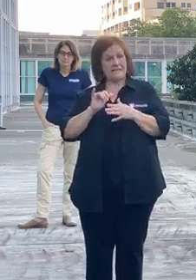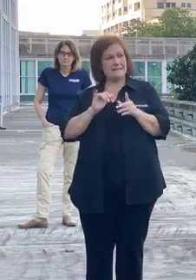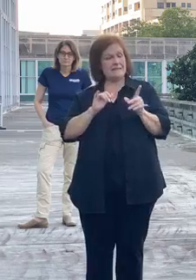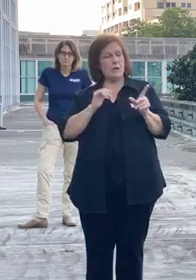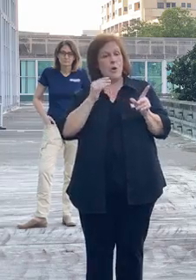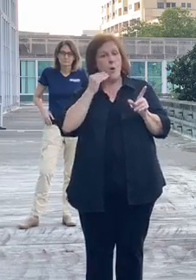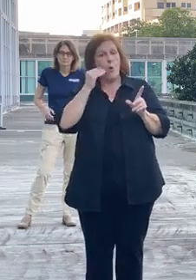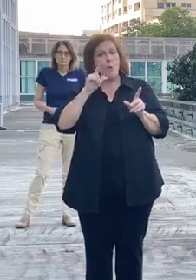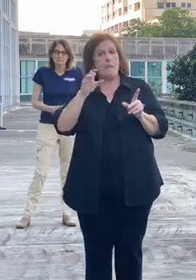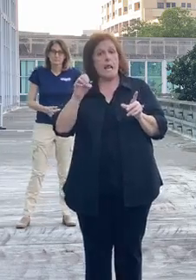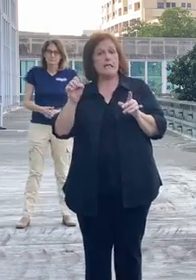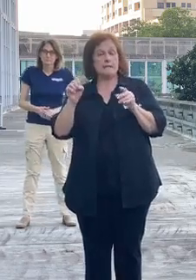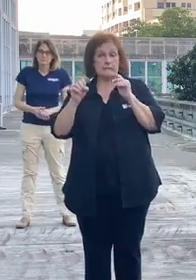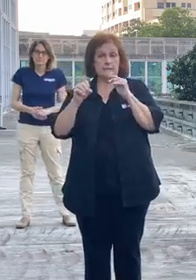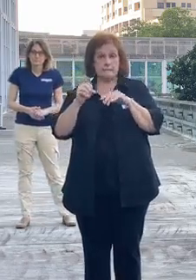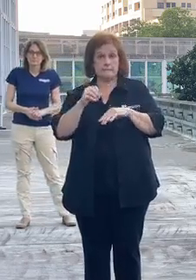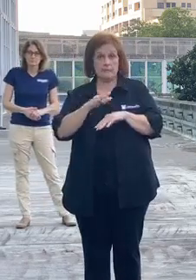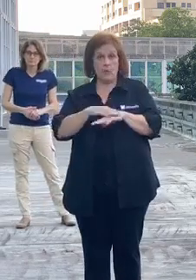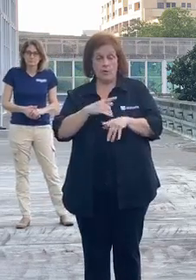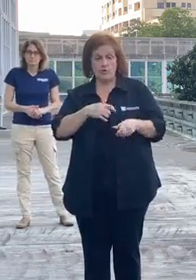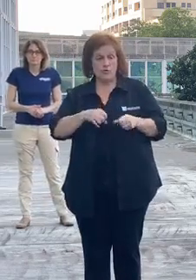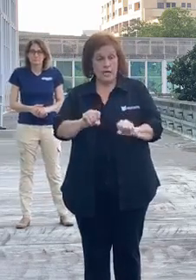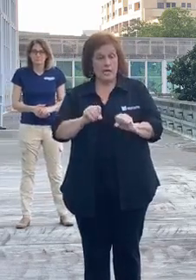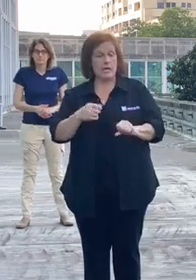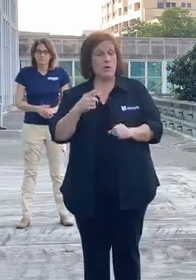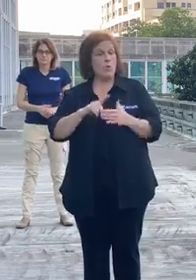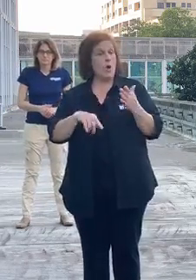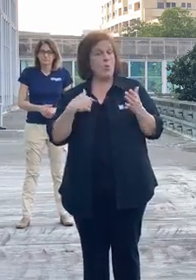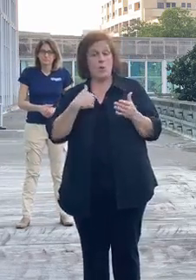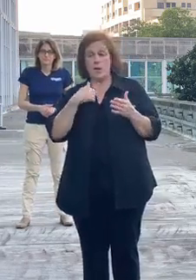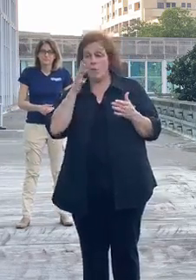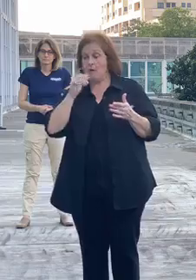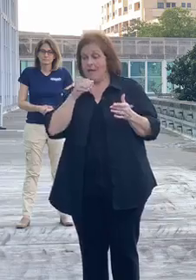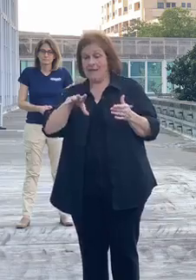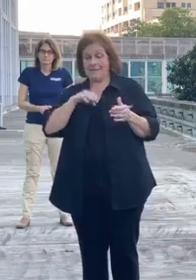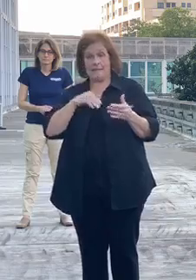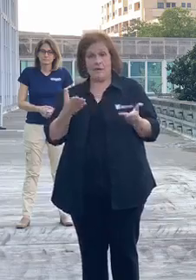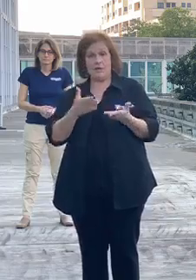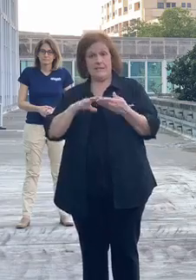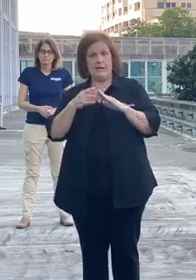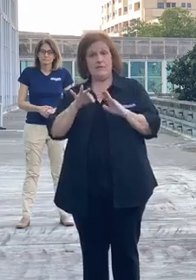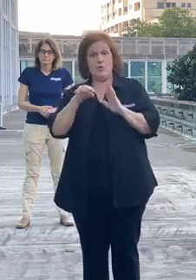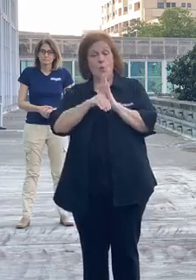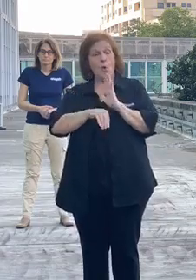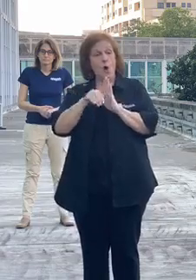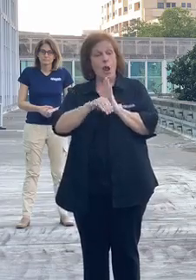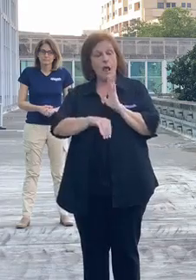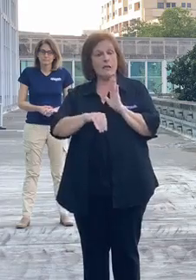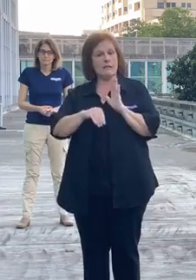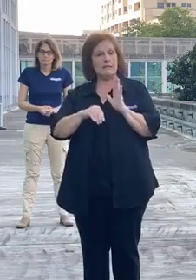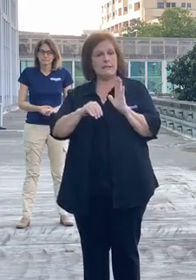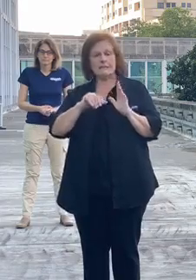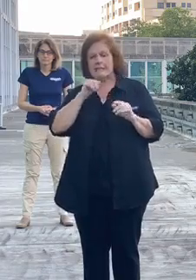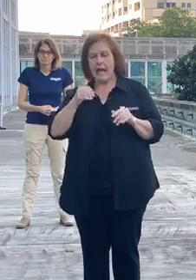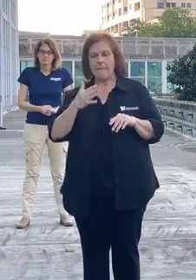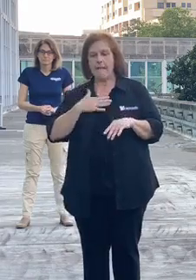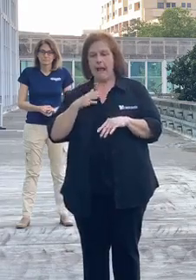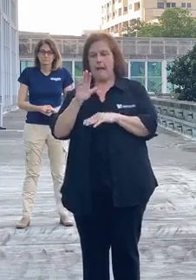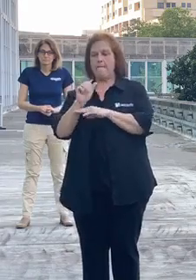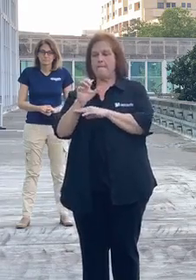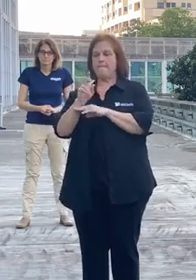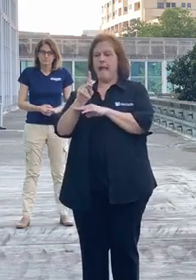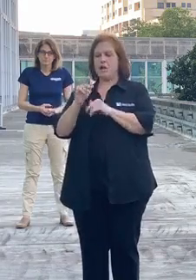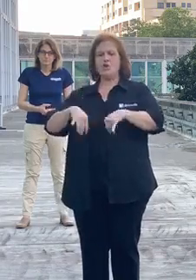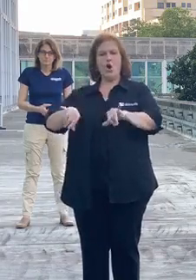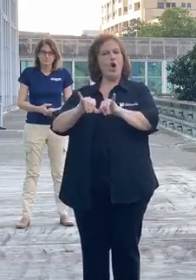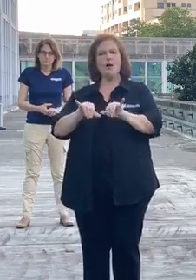homeless as well. So what we will not also tolerate in the city of New Orleans is the thought of not in my backyard.